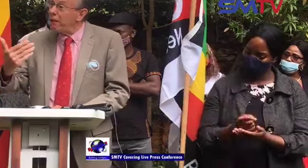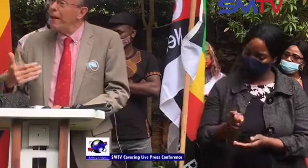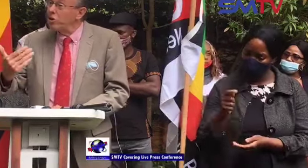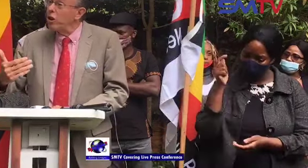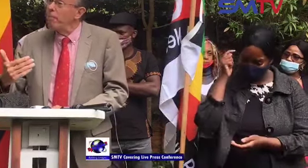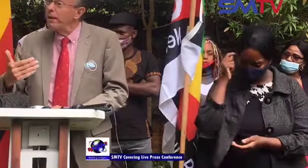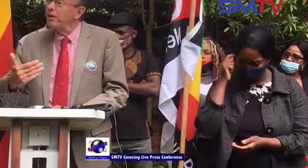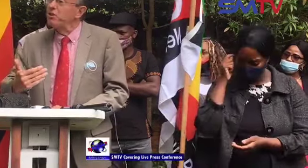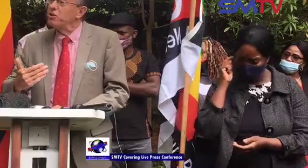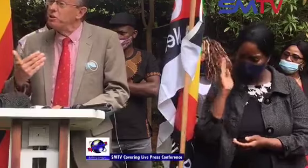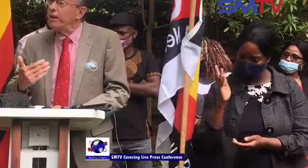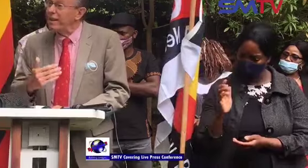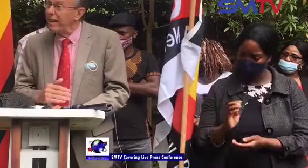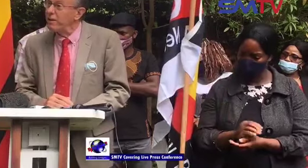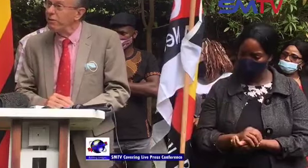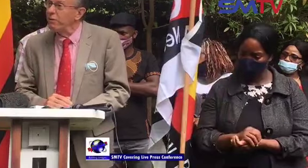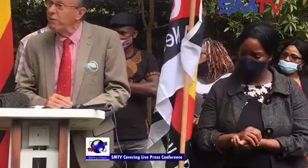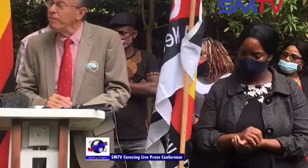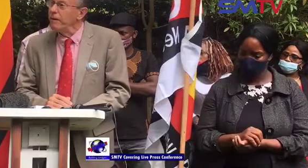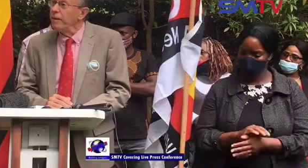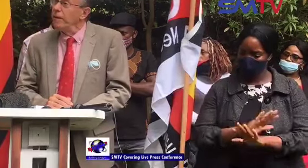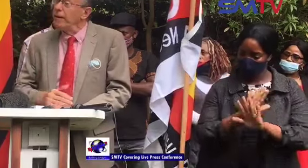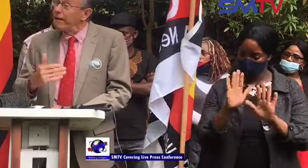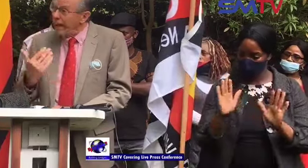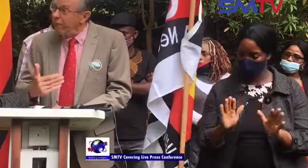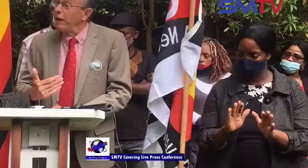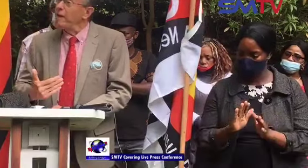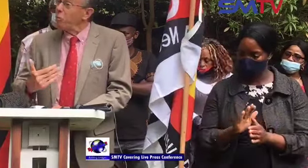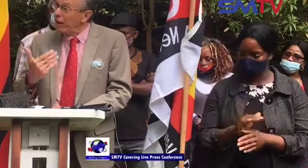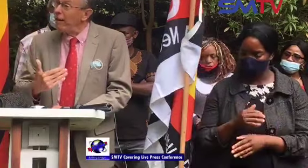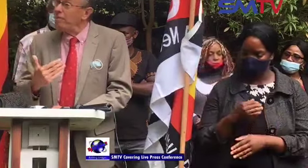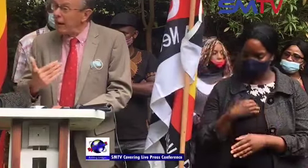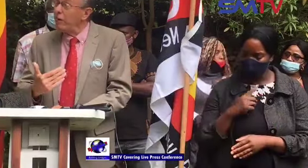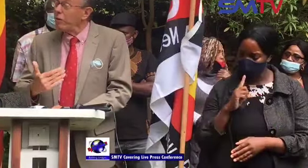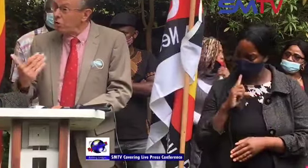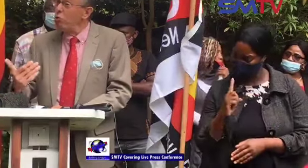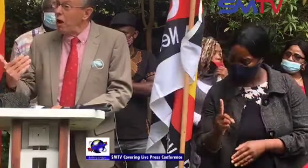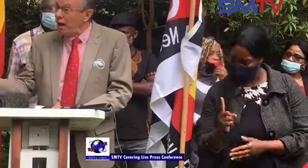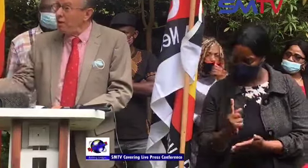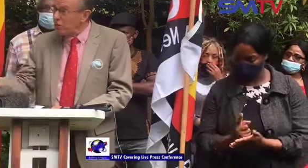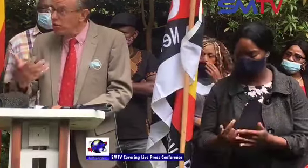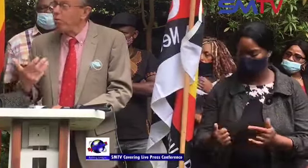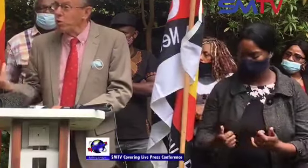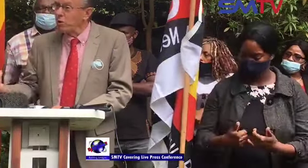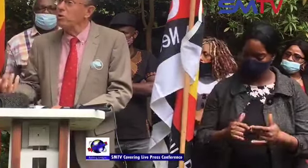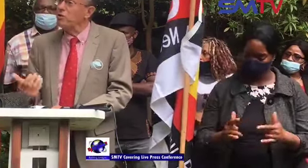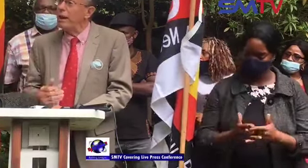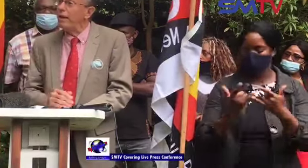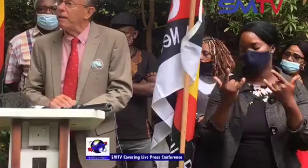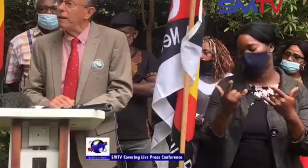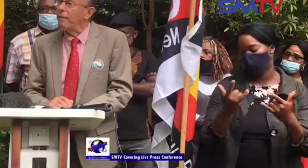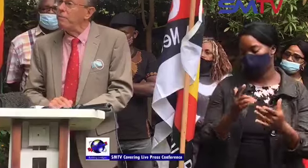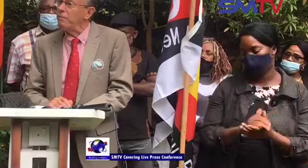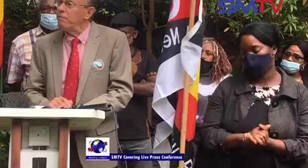our financial obligations to the accounting firm. Thankfully, we have now, through our supporters